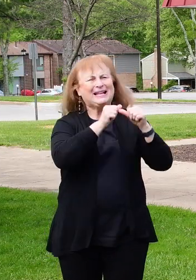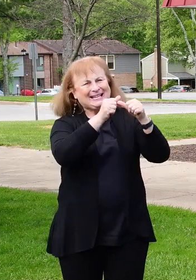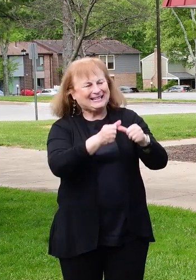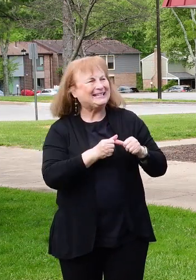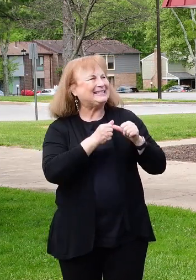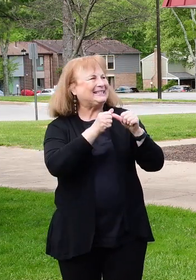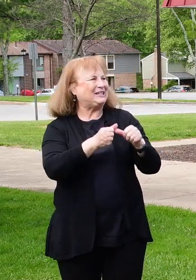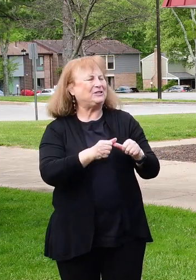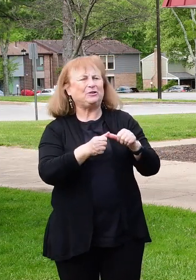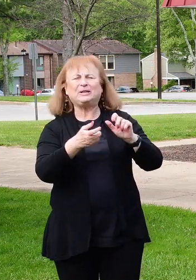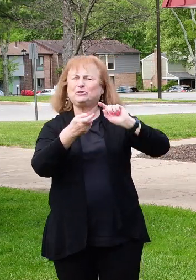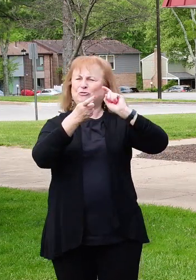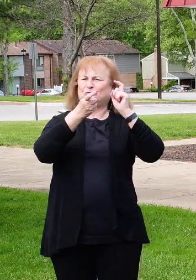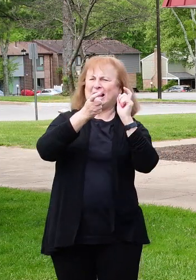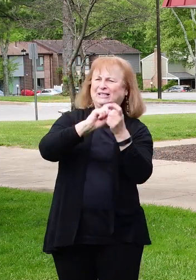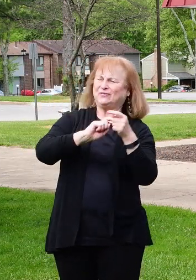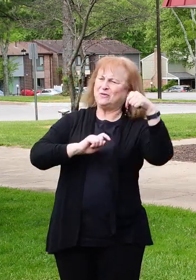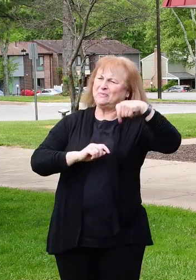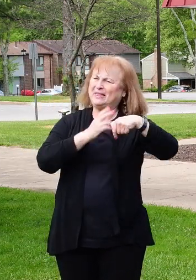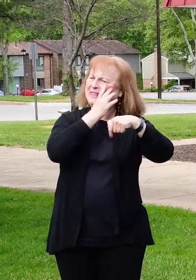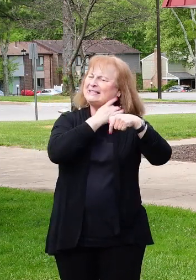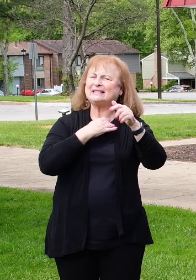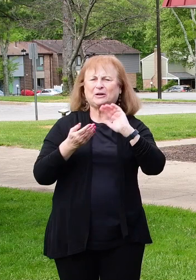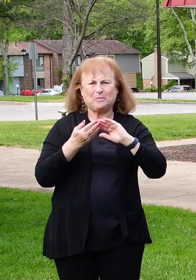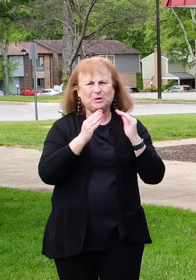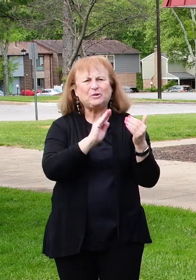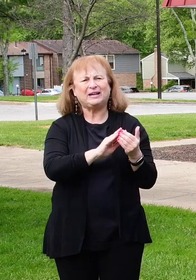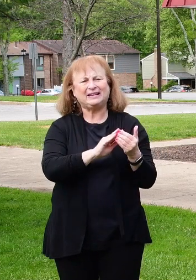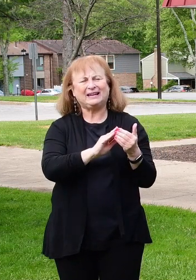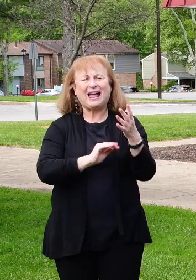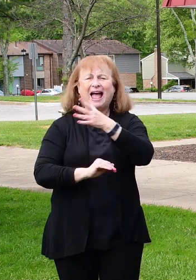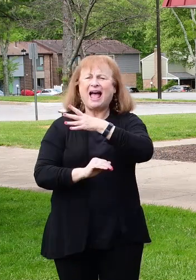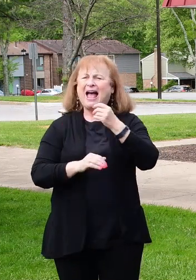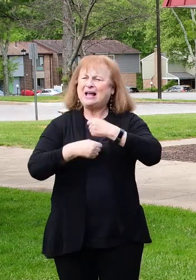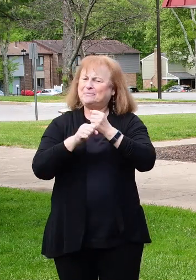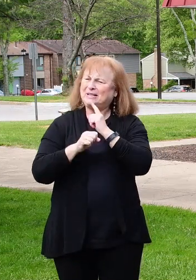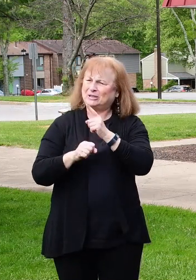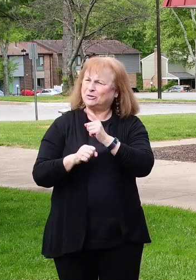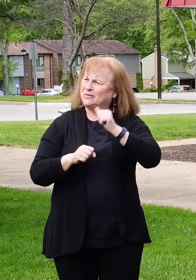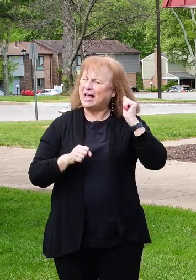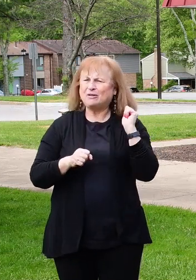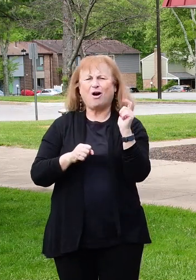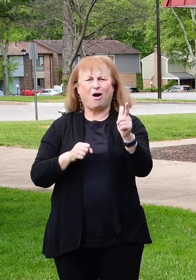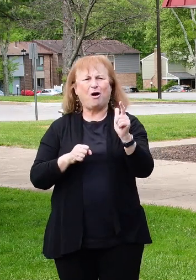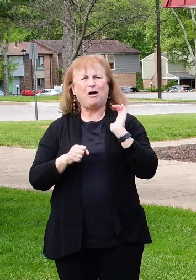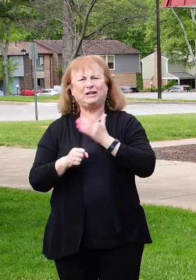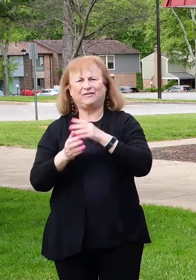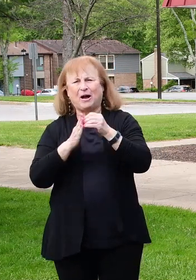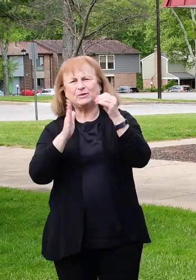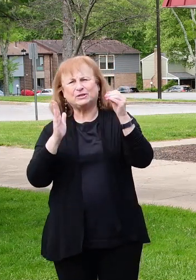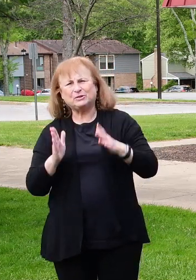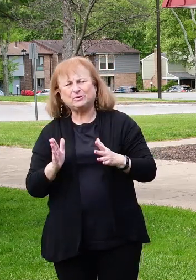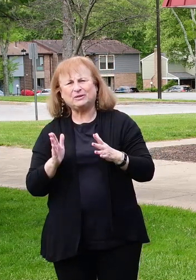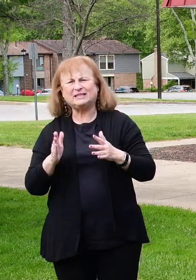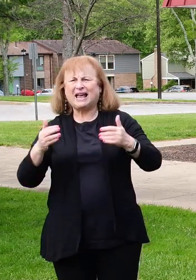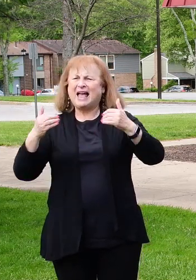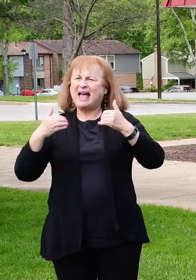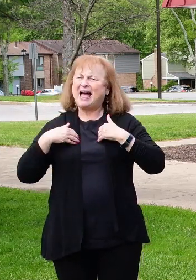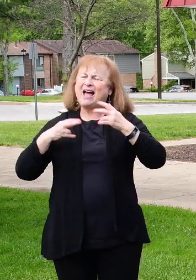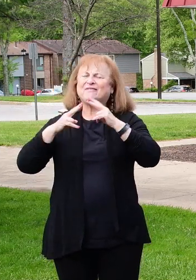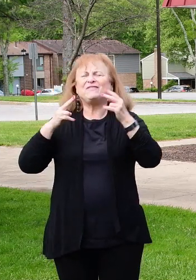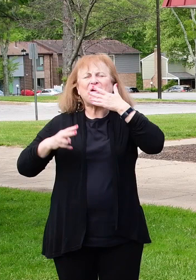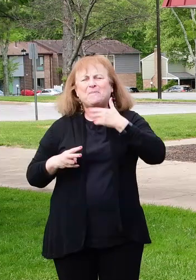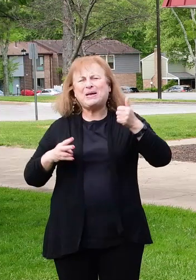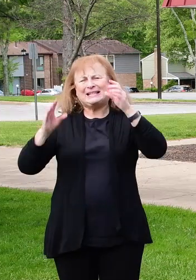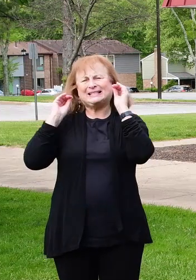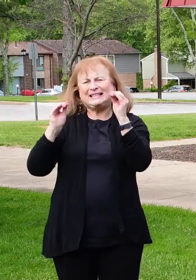continuing to transform this community and making sure that all of our students have the very